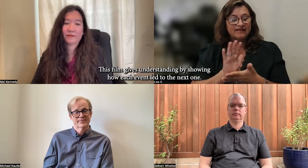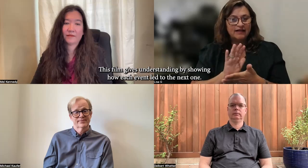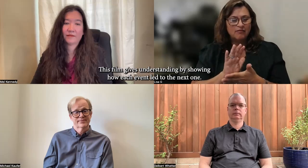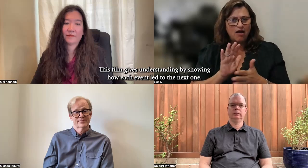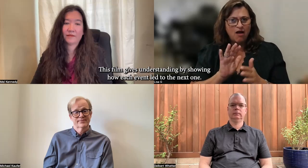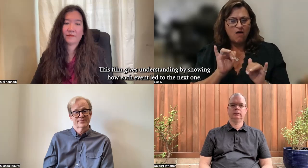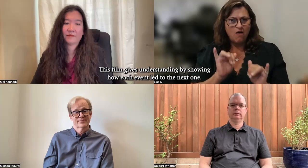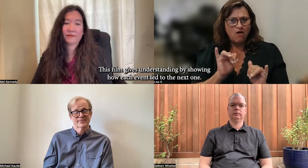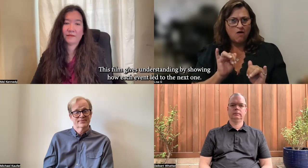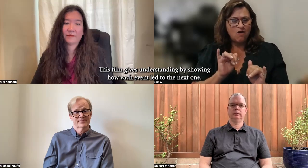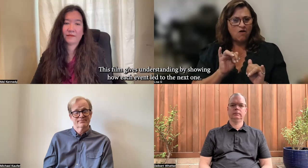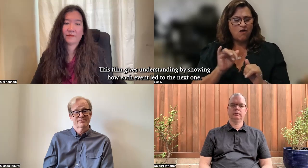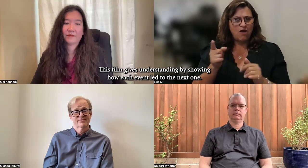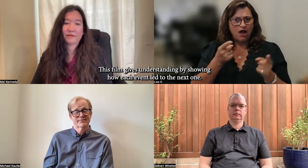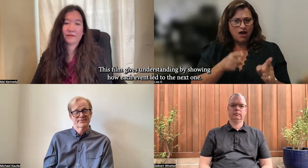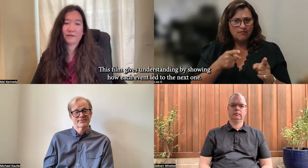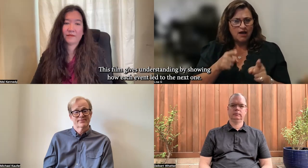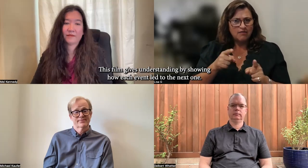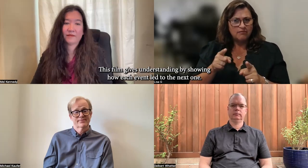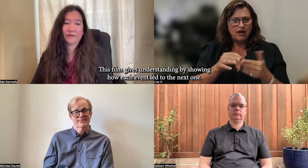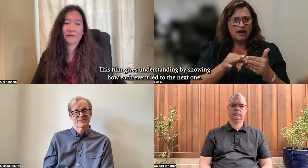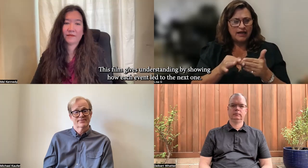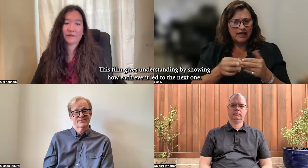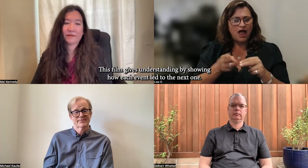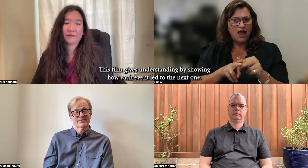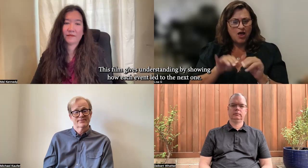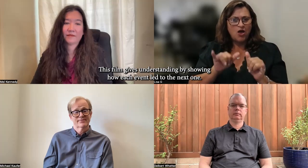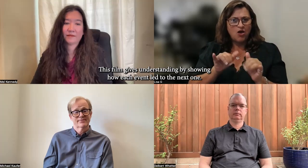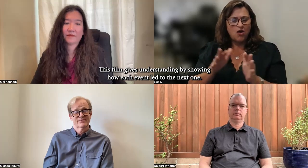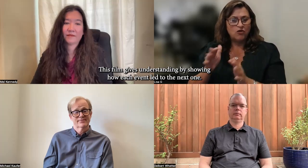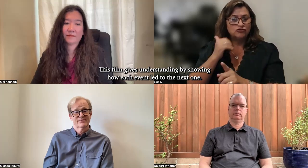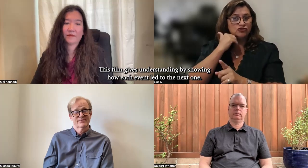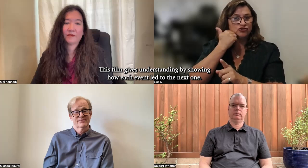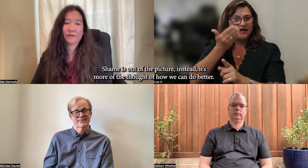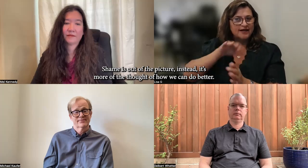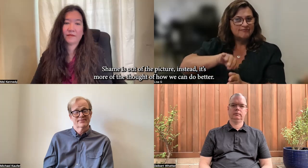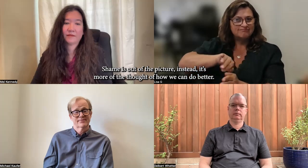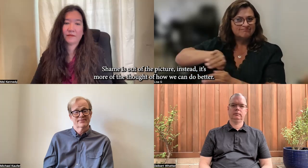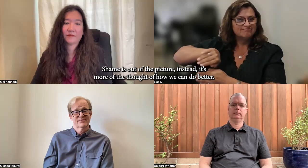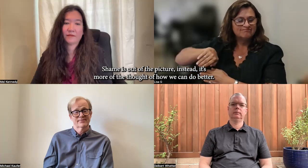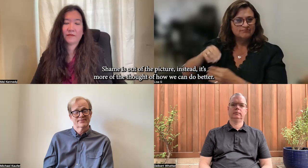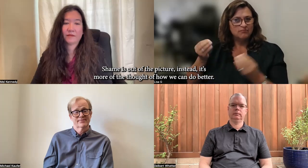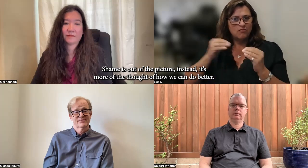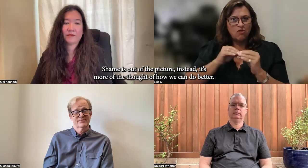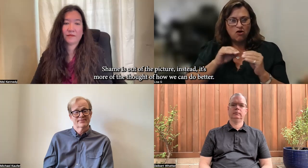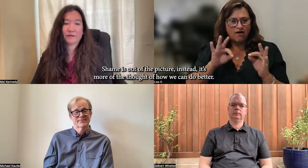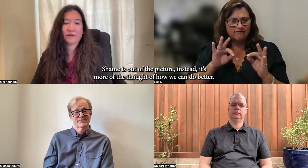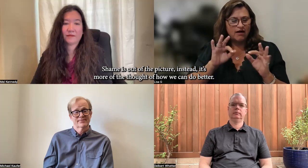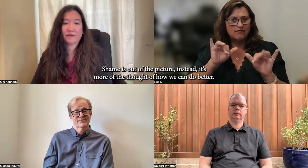This film gives understanding by showing how each event led to the next one. Shame is out of the picture. Instead, it's more